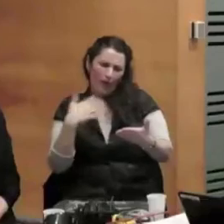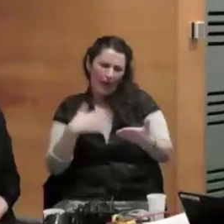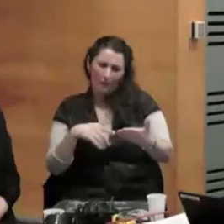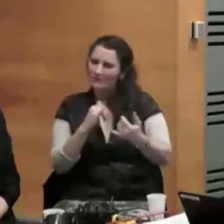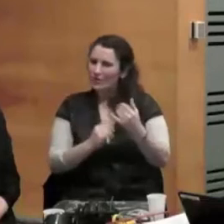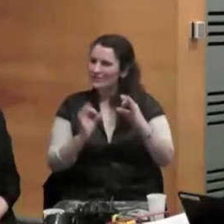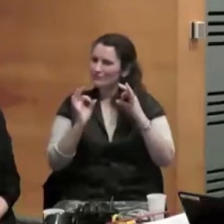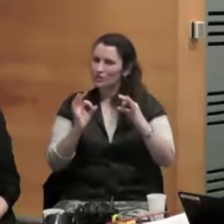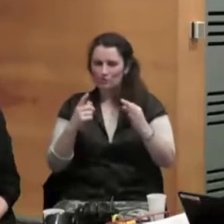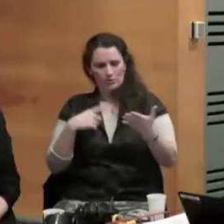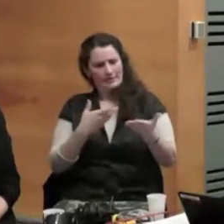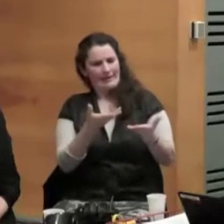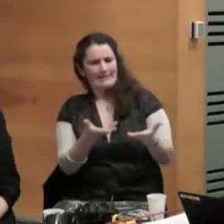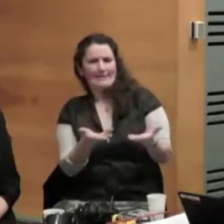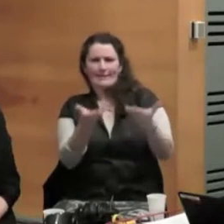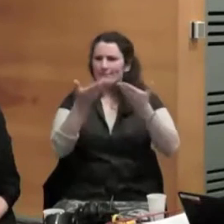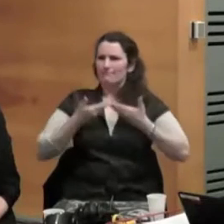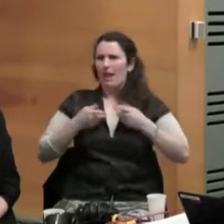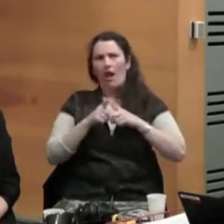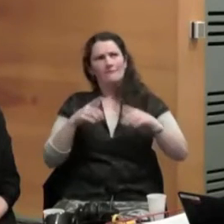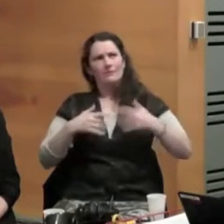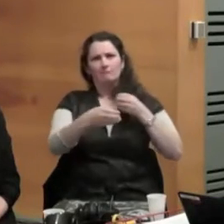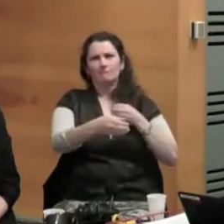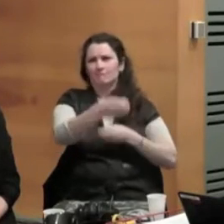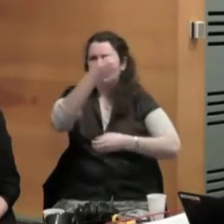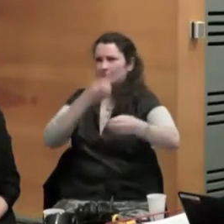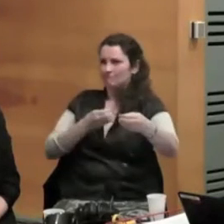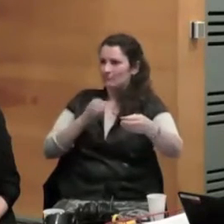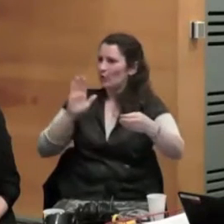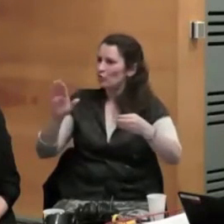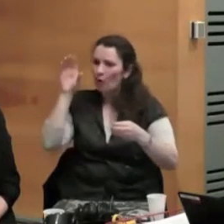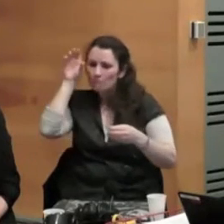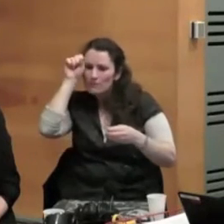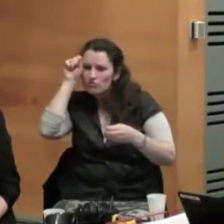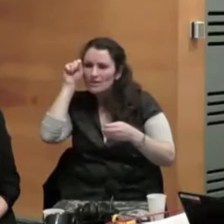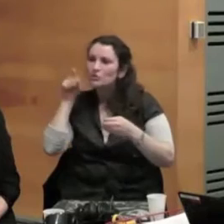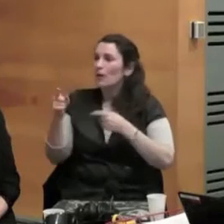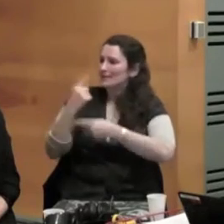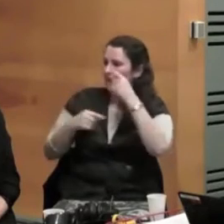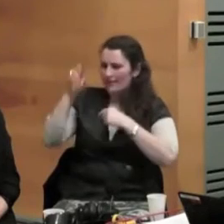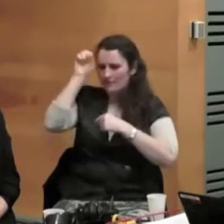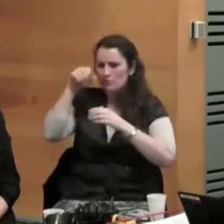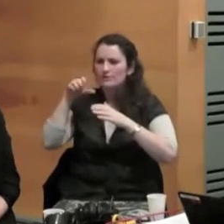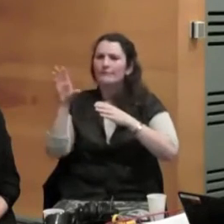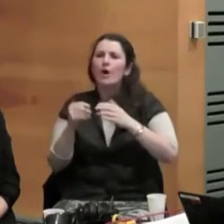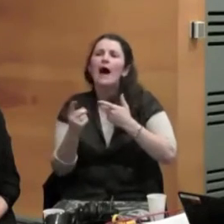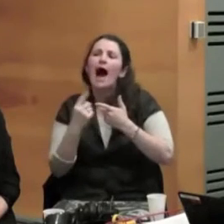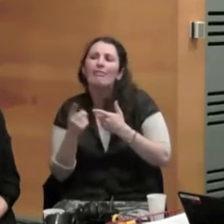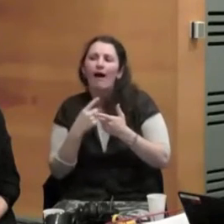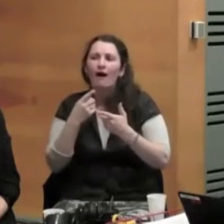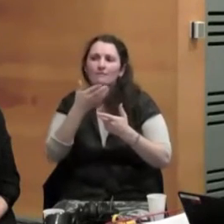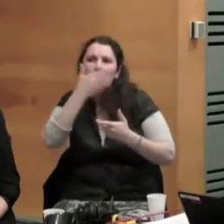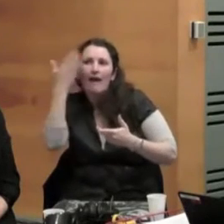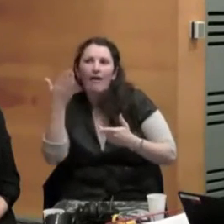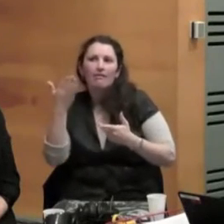an insight, I suppose, into those memories as told through the other senses. Mm. You explain them in ways that are really rich. There's